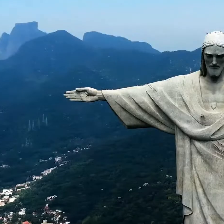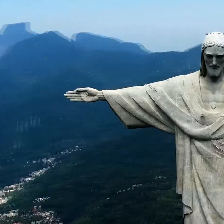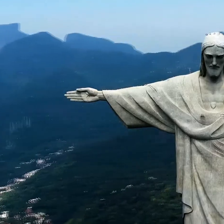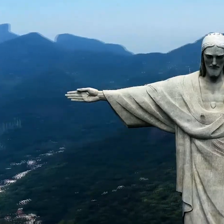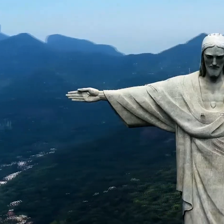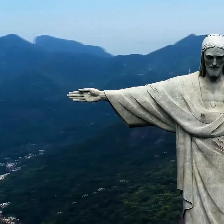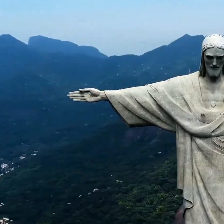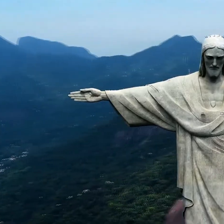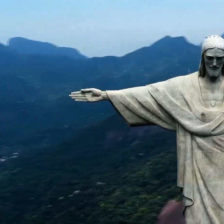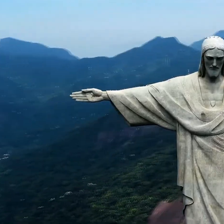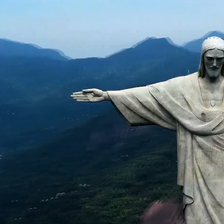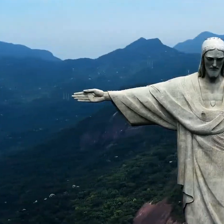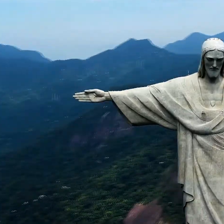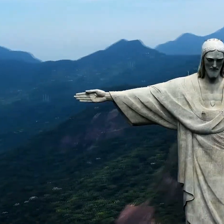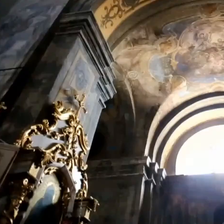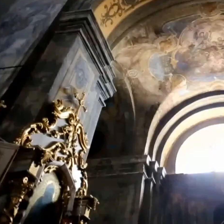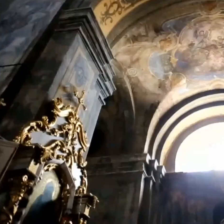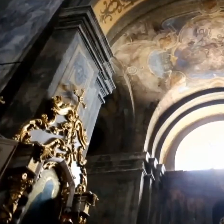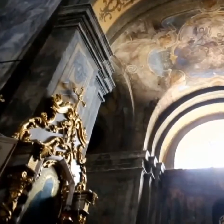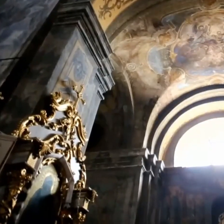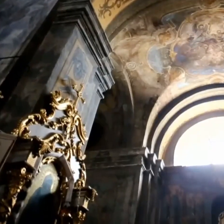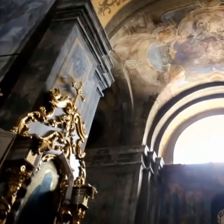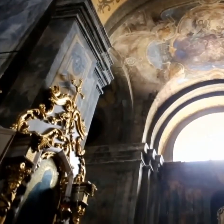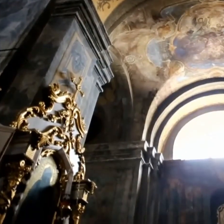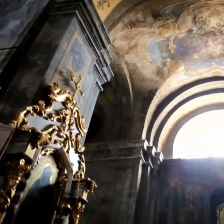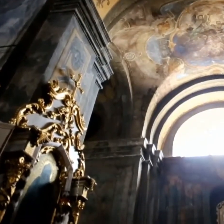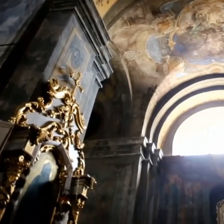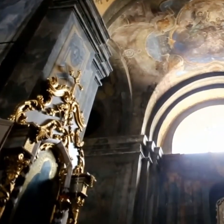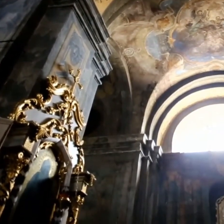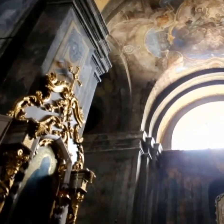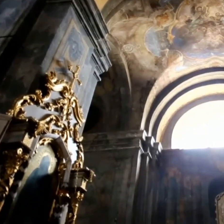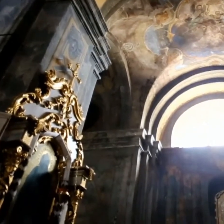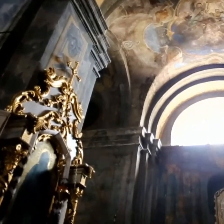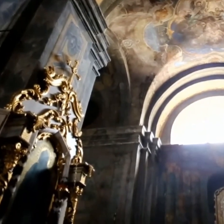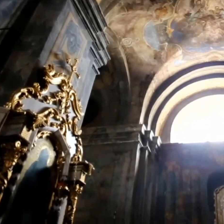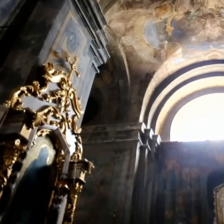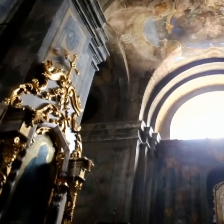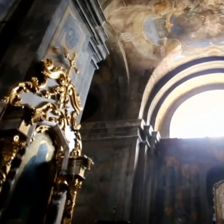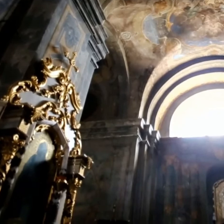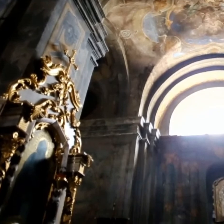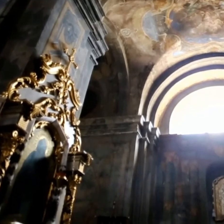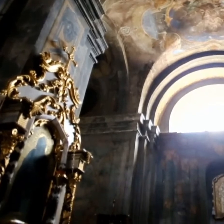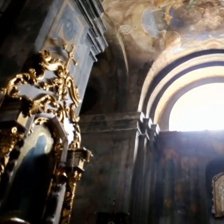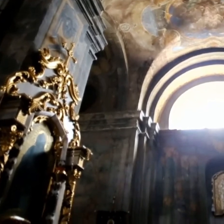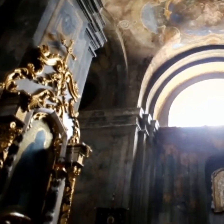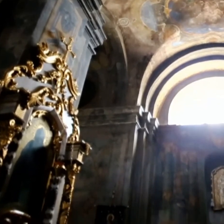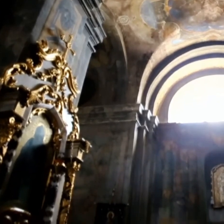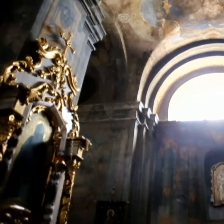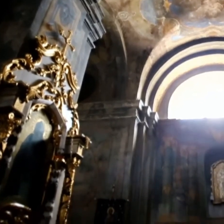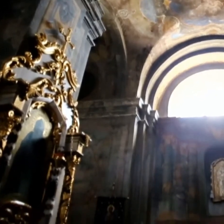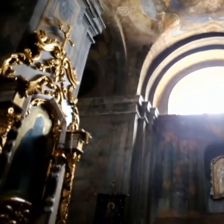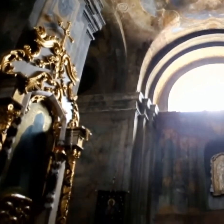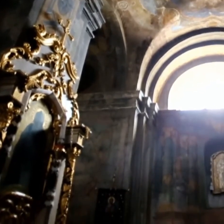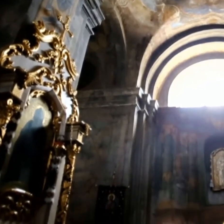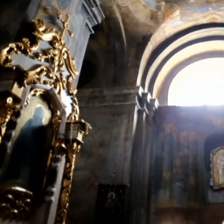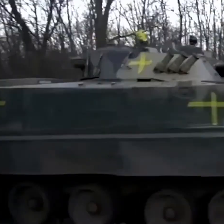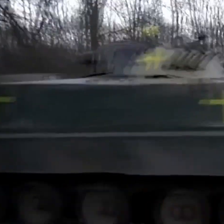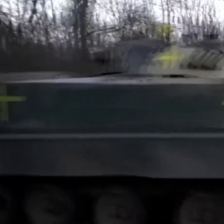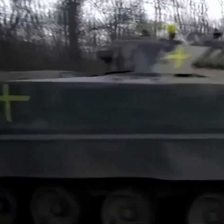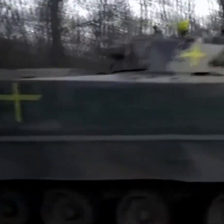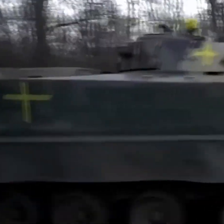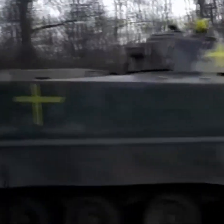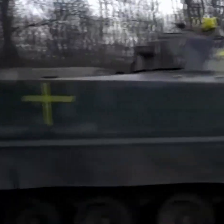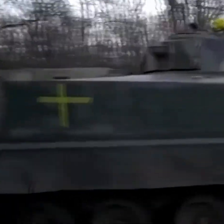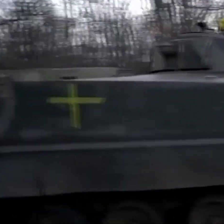peasant who proclaimed a path to peace on earth, a path of light, contrary to the conventional wisdom of our world.